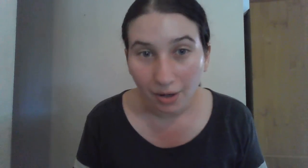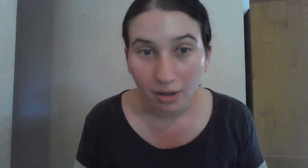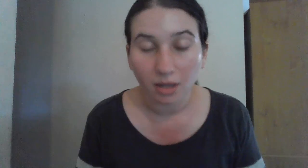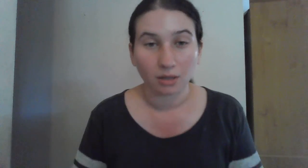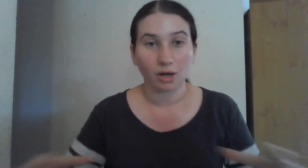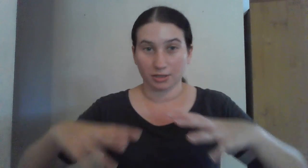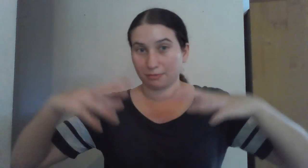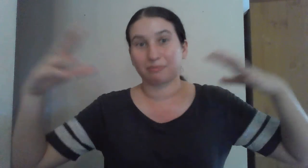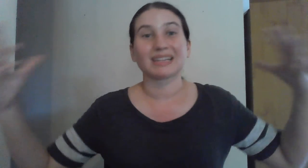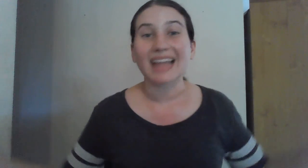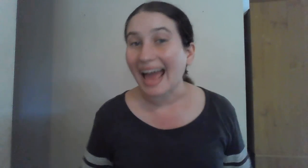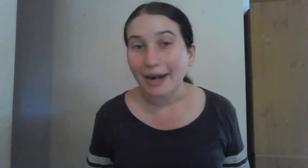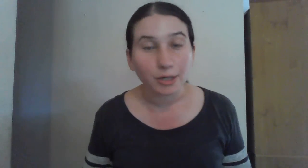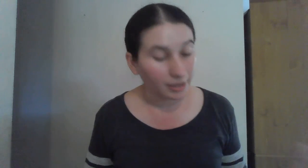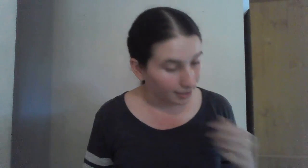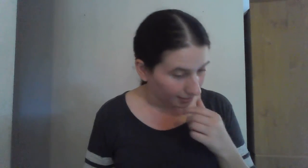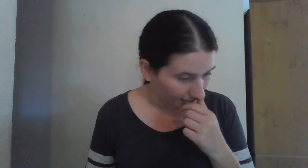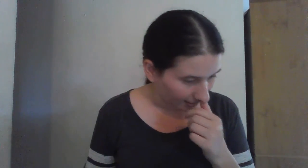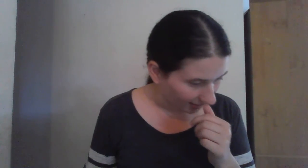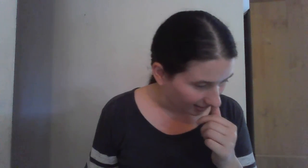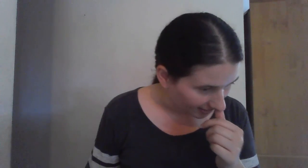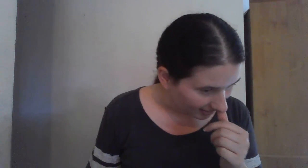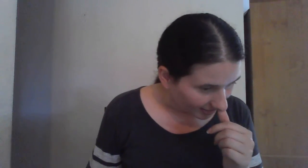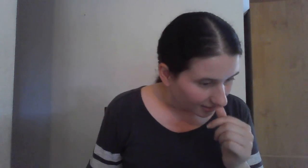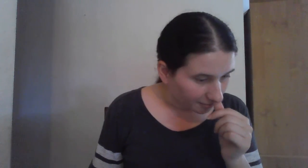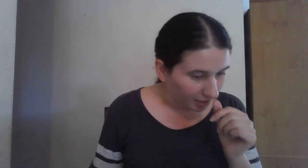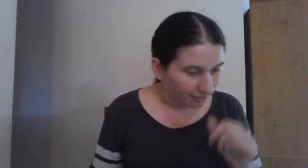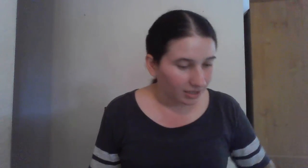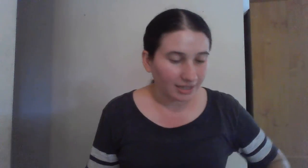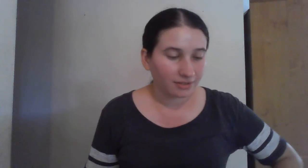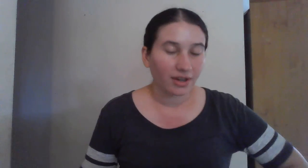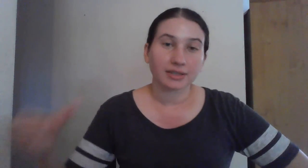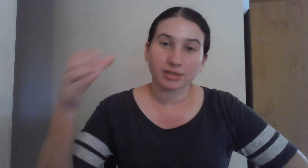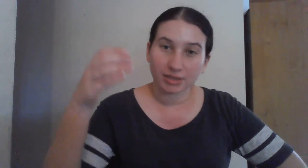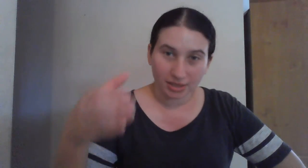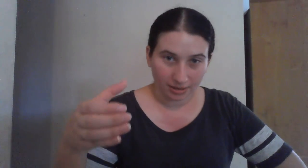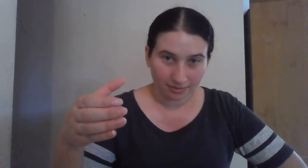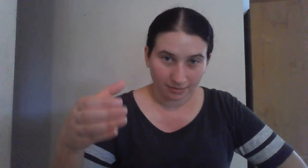puddle, a large platter, anything like that. Then we have the classifier C.